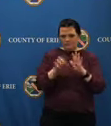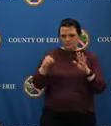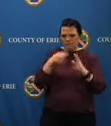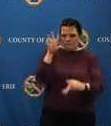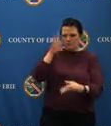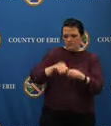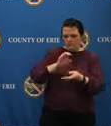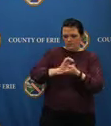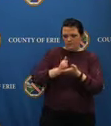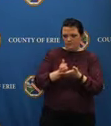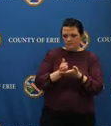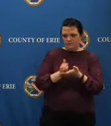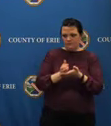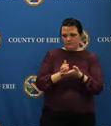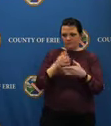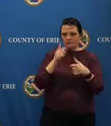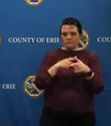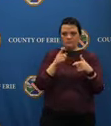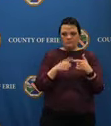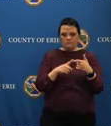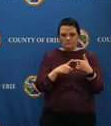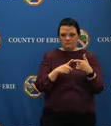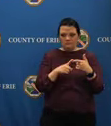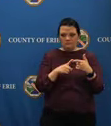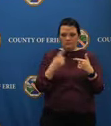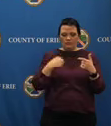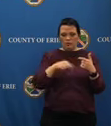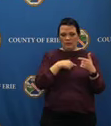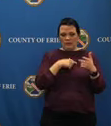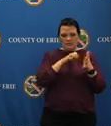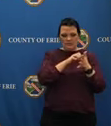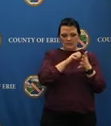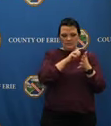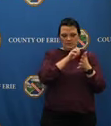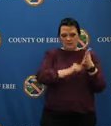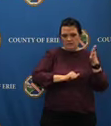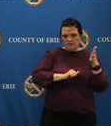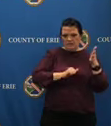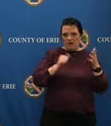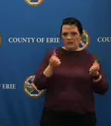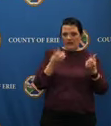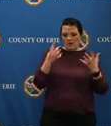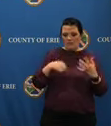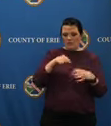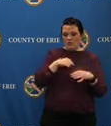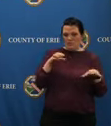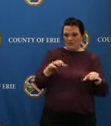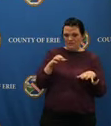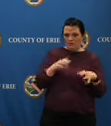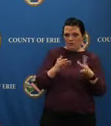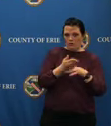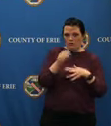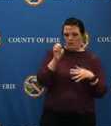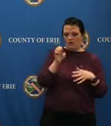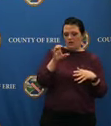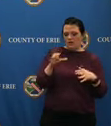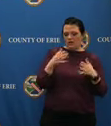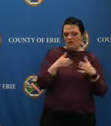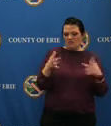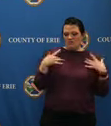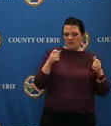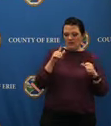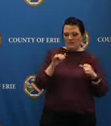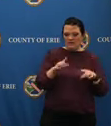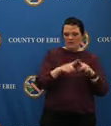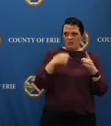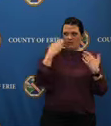total amount, and then we can just deduct how many we did internally that we know through the Erie County Public Health Lab, but I